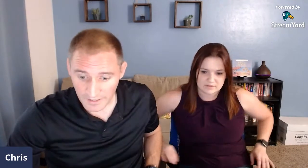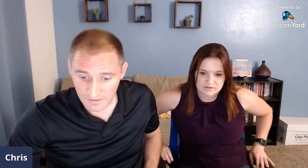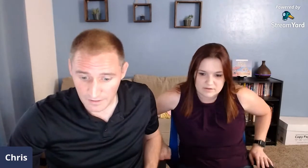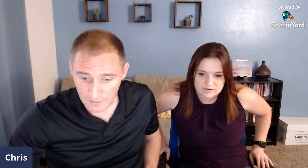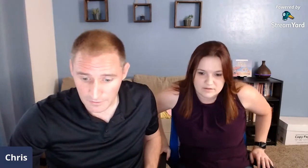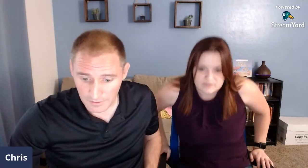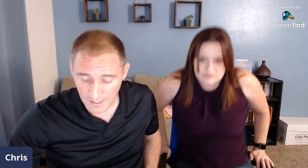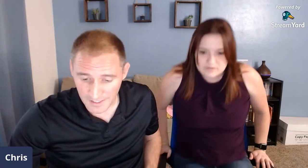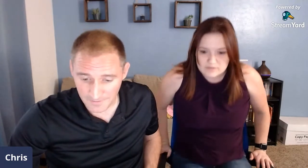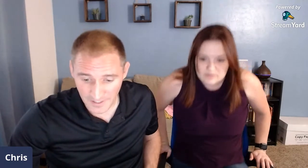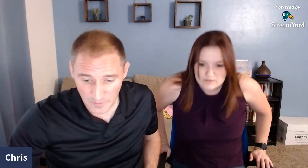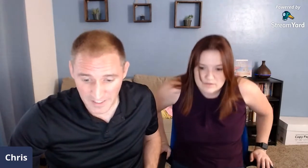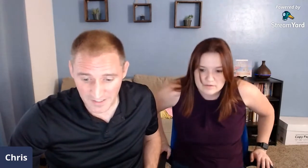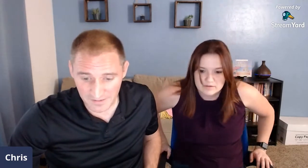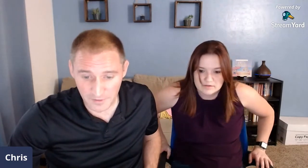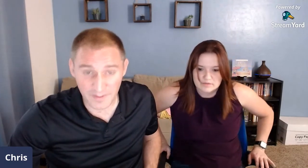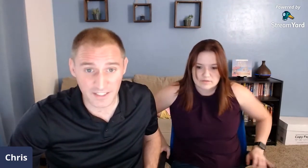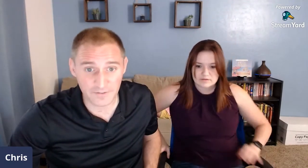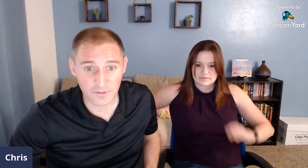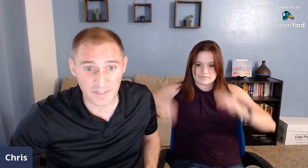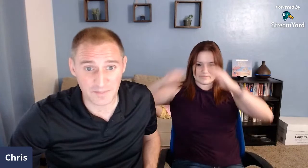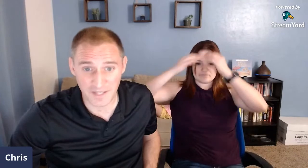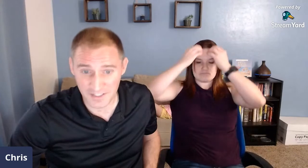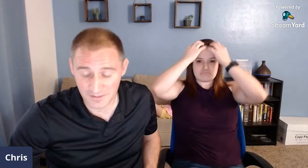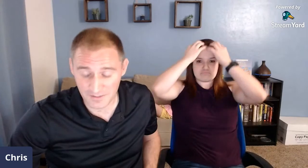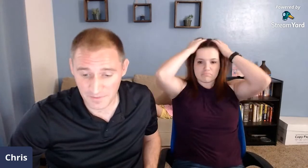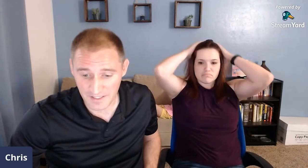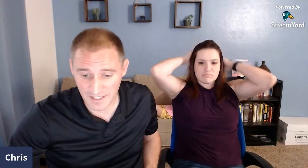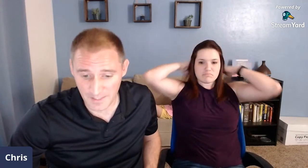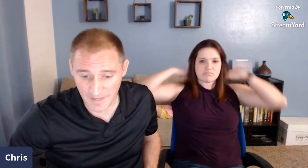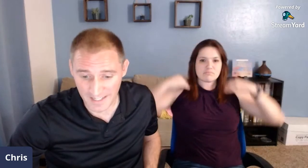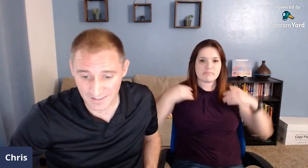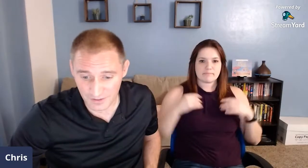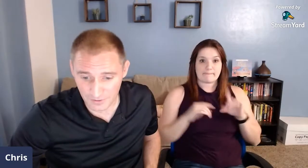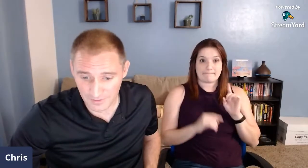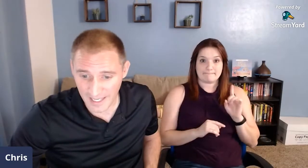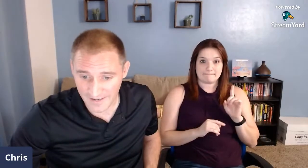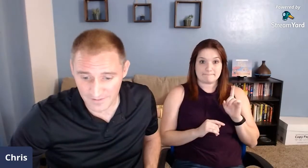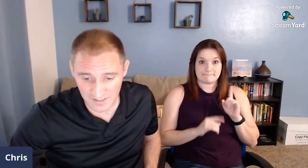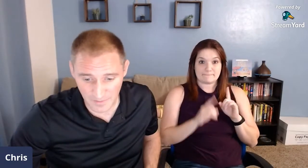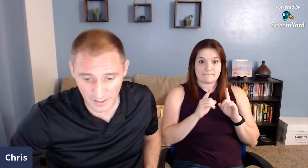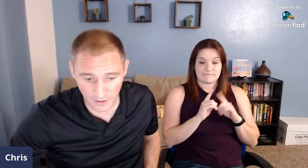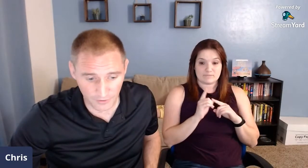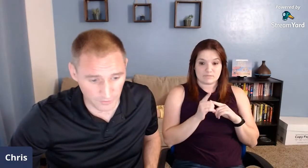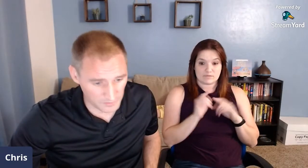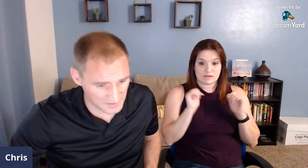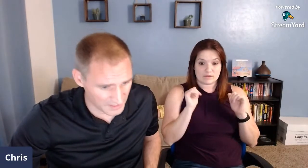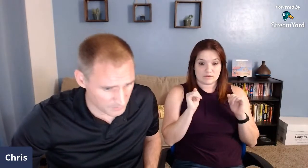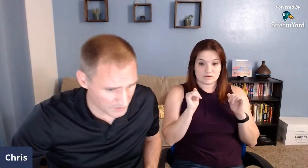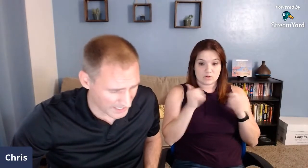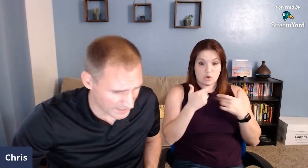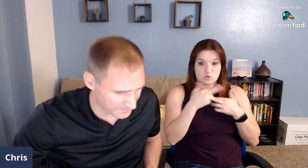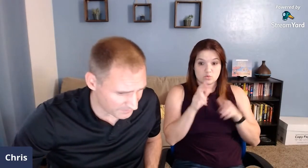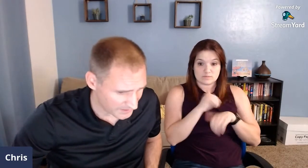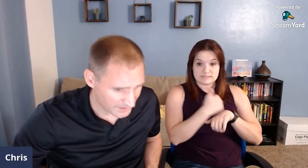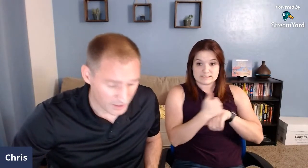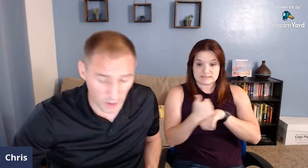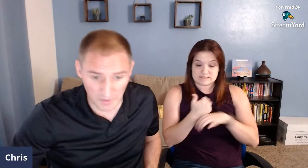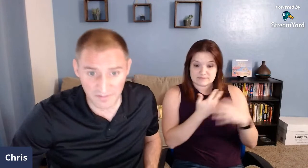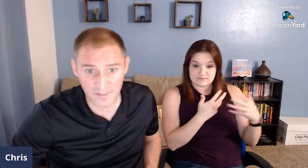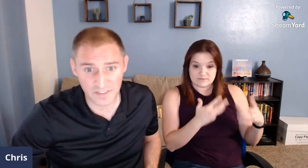things going? Okay, so for everybody on Zoom, thank you for being patient with me. I do have just about all the rooms set up. We